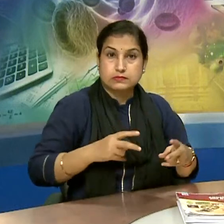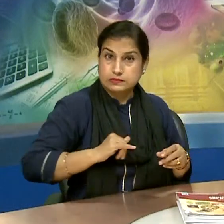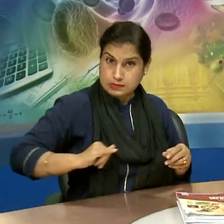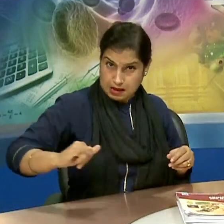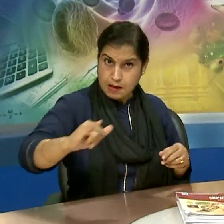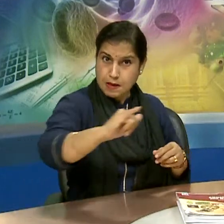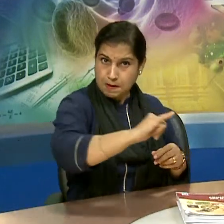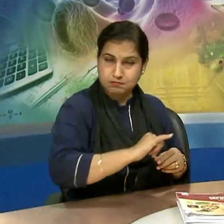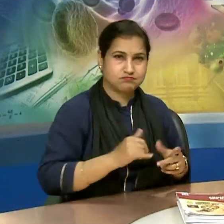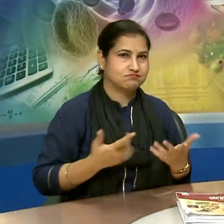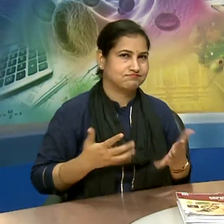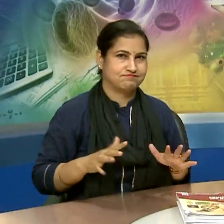because